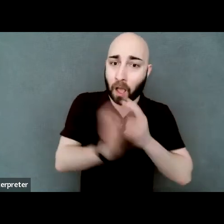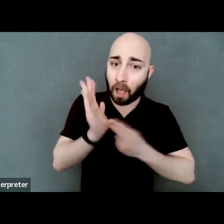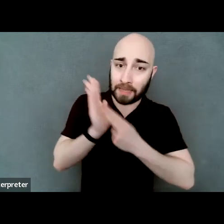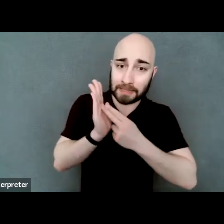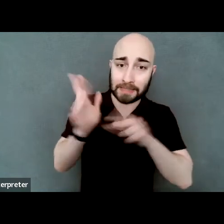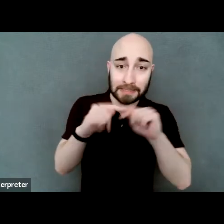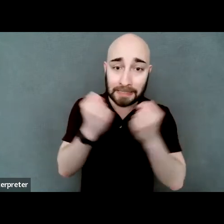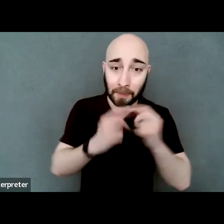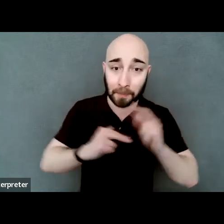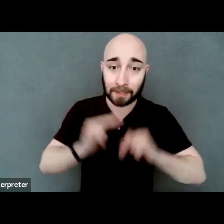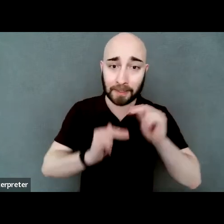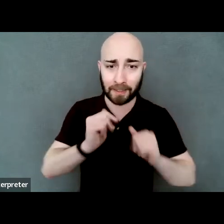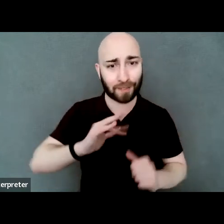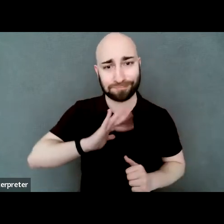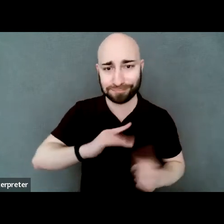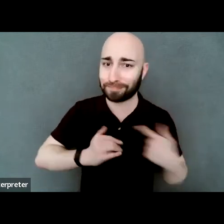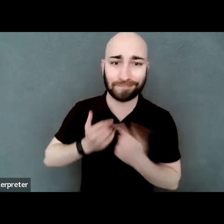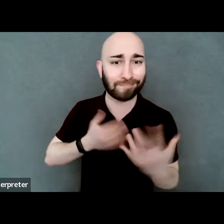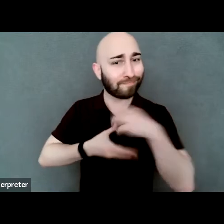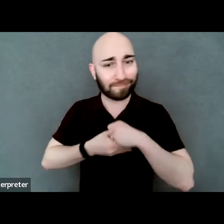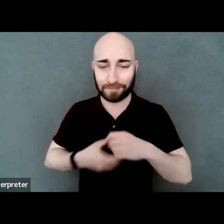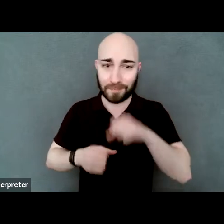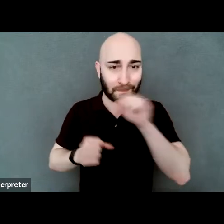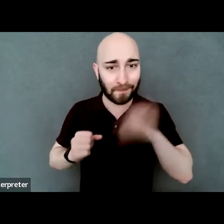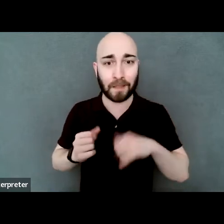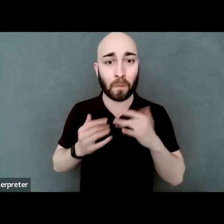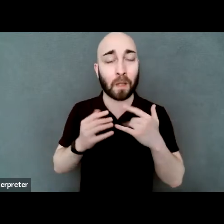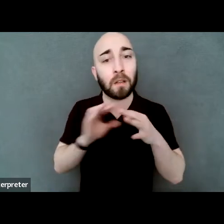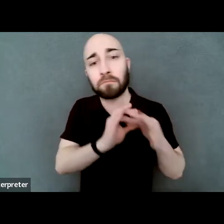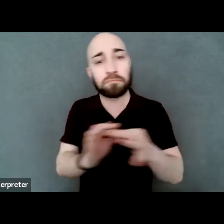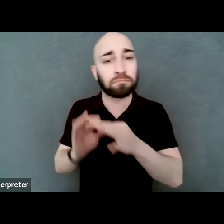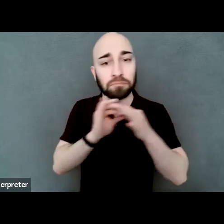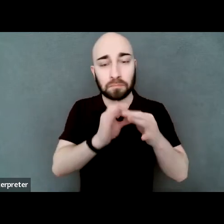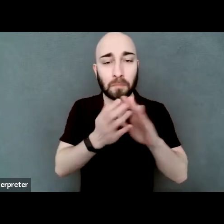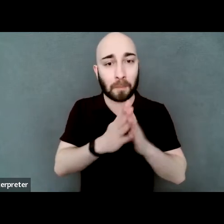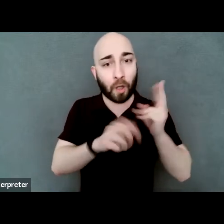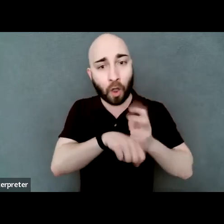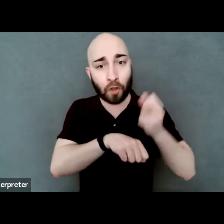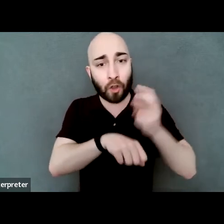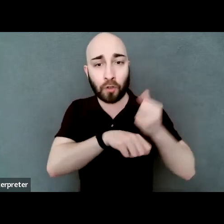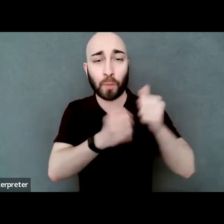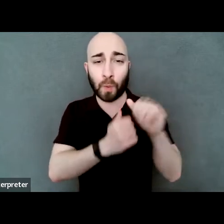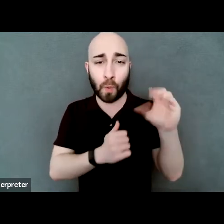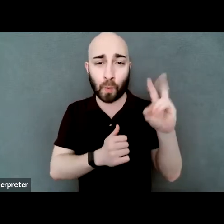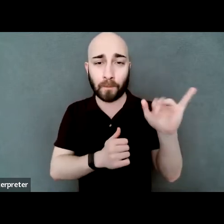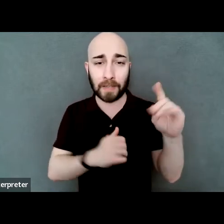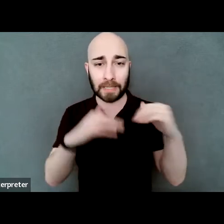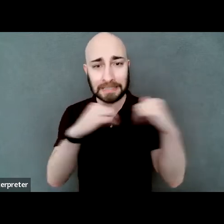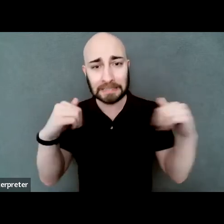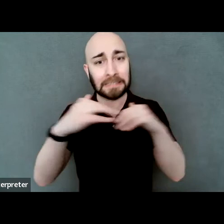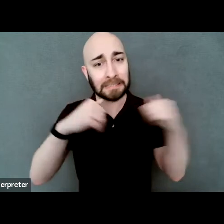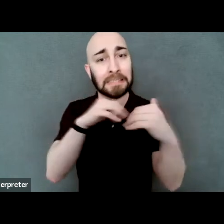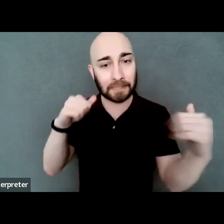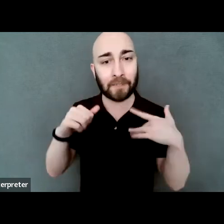especially welcome as building relationship with our colleagues became harder with COVID and working from home measures. And she says,